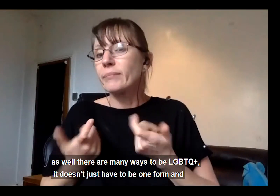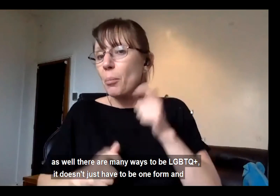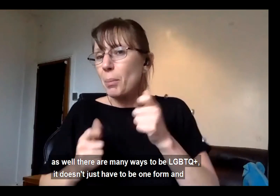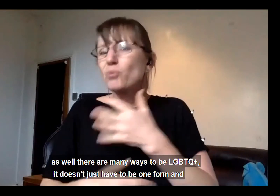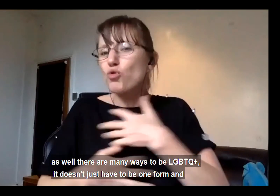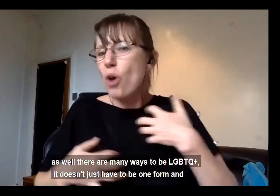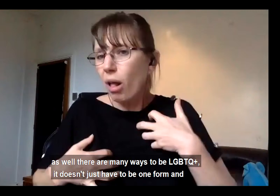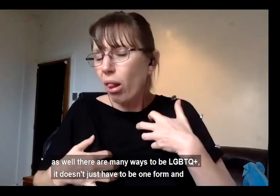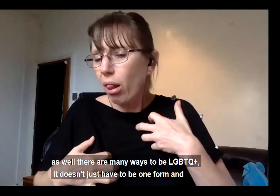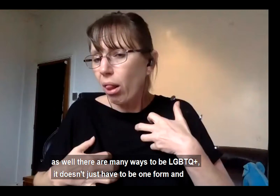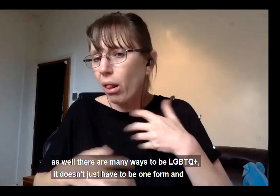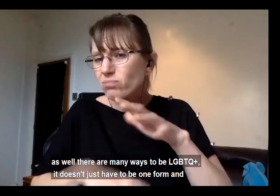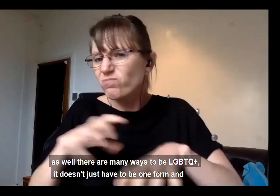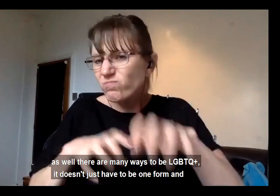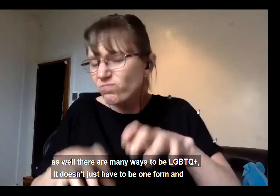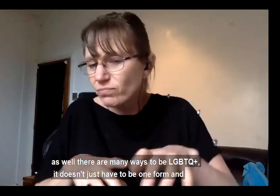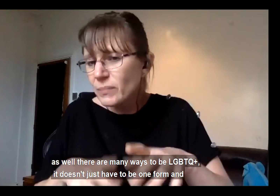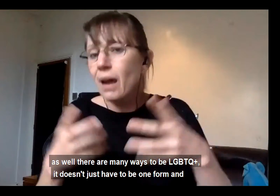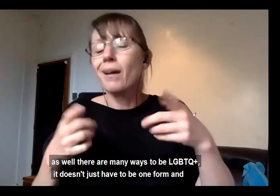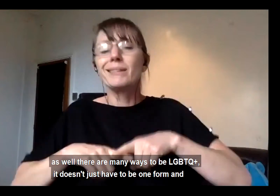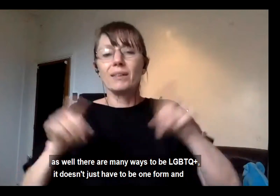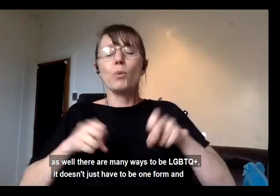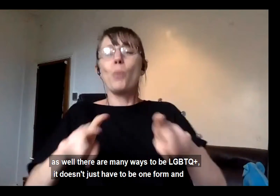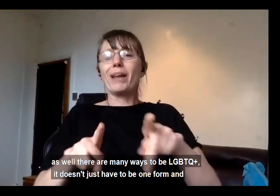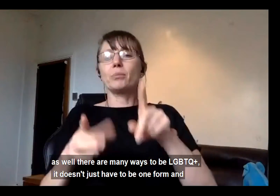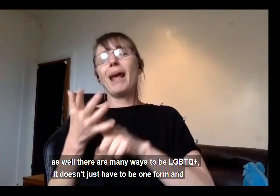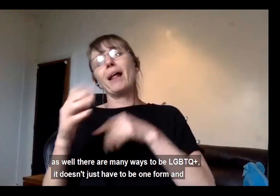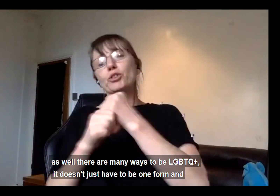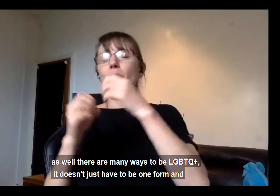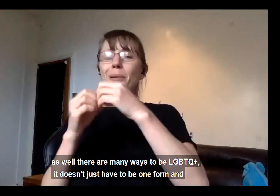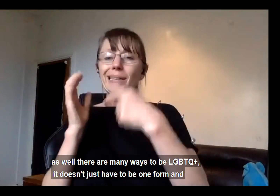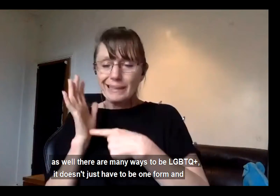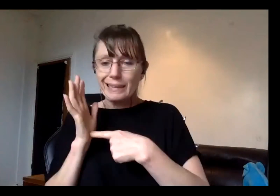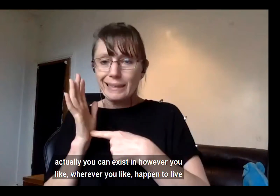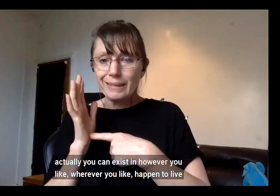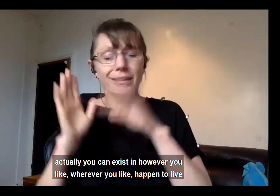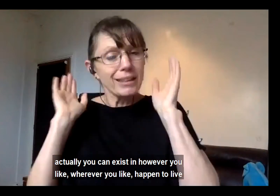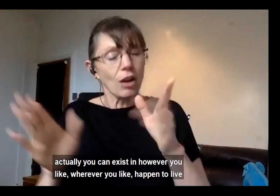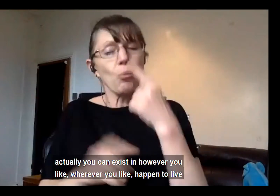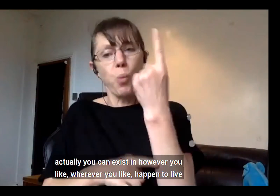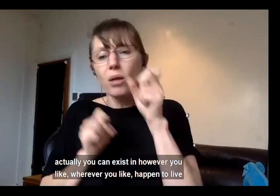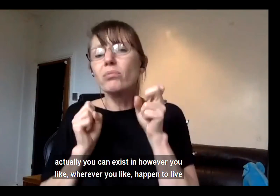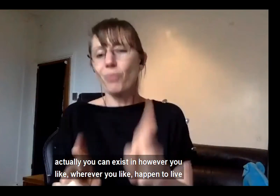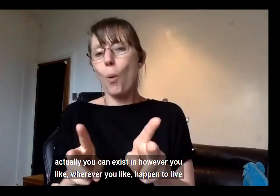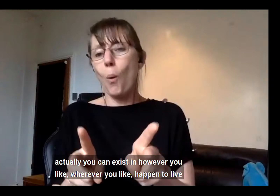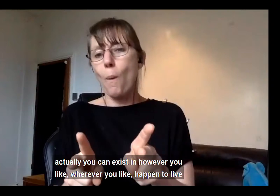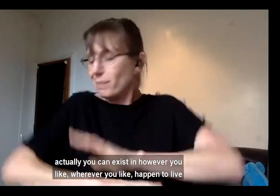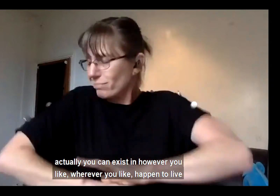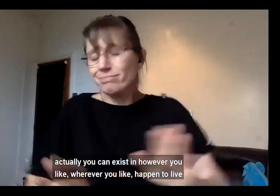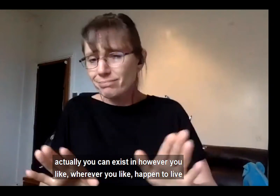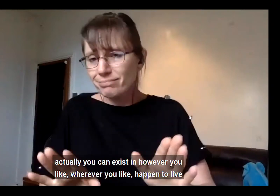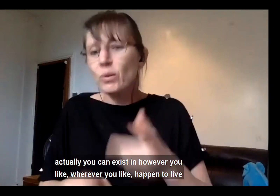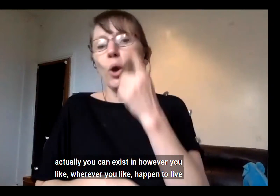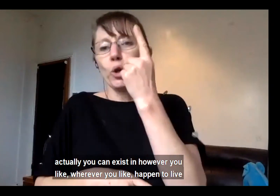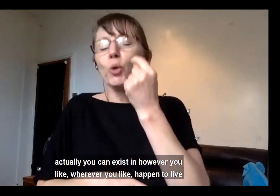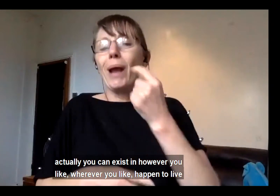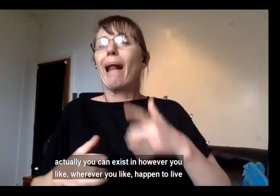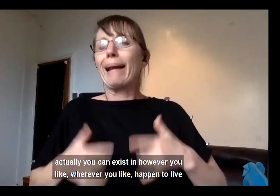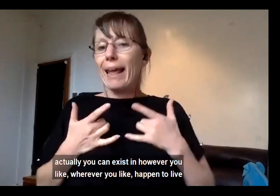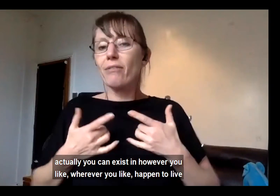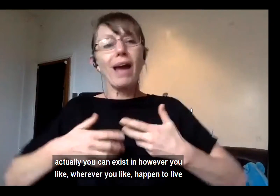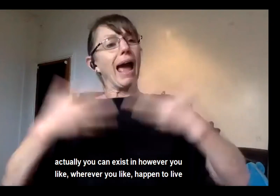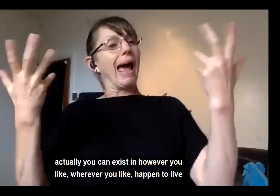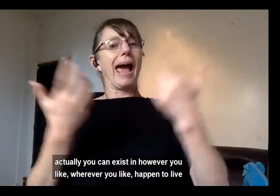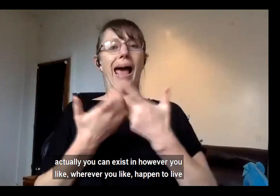that there are many ways to be LGBTQ+. It doesn't just have to be one form. And actually, you can exist in however